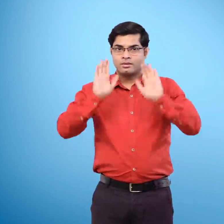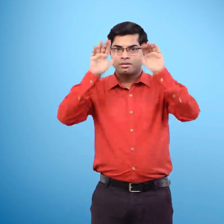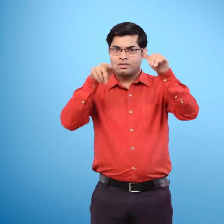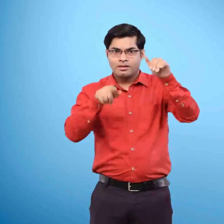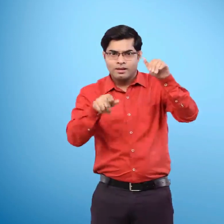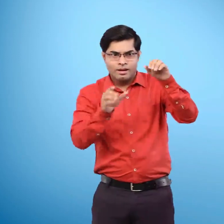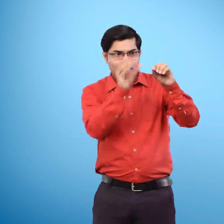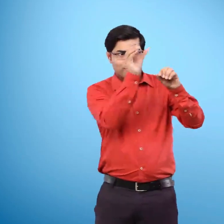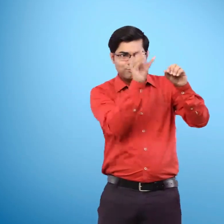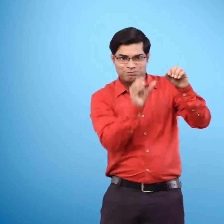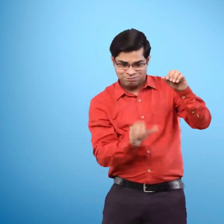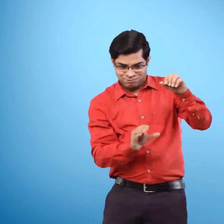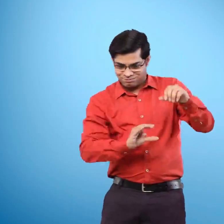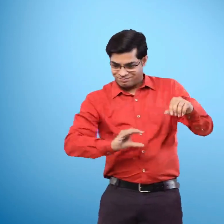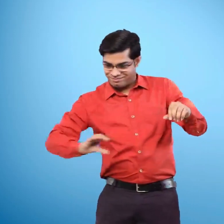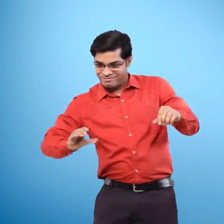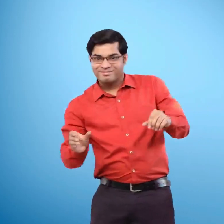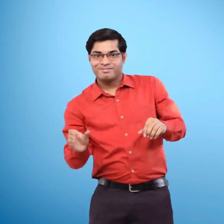And watching the pattern on it.